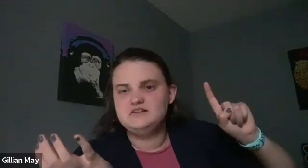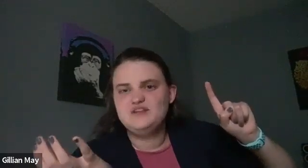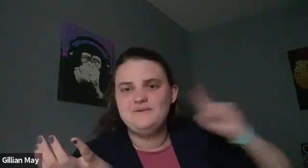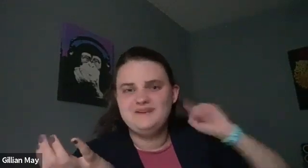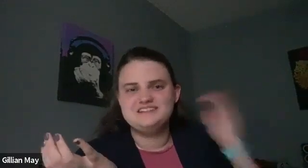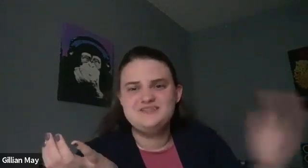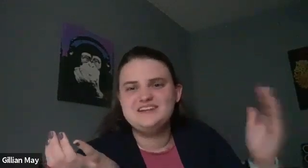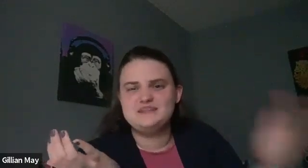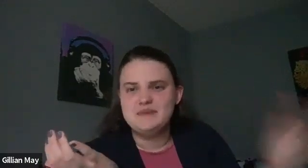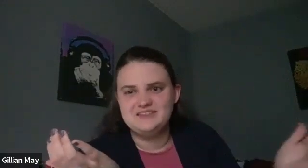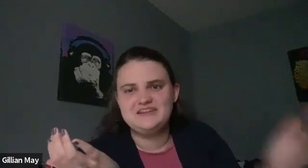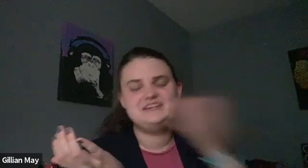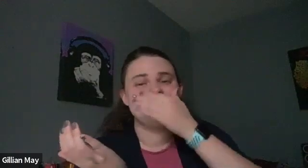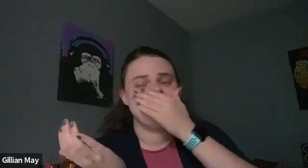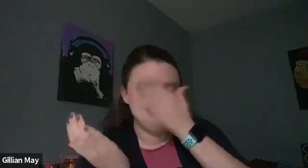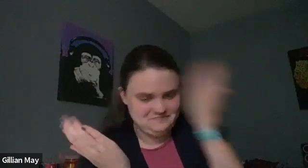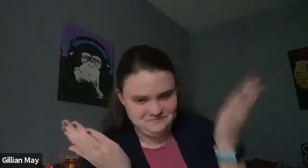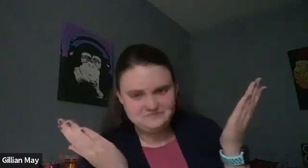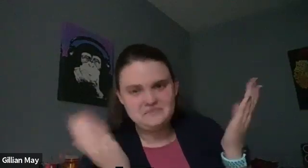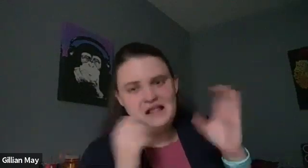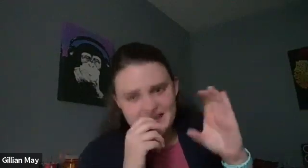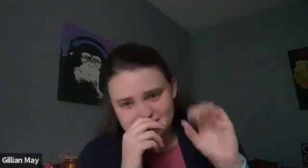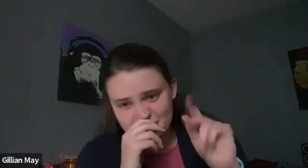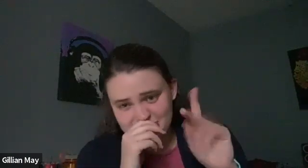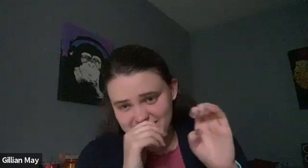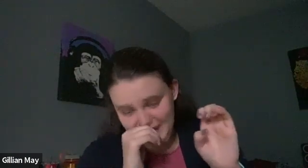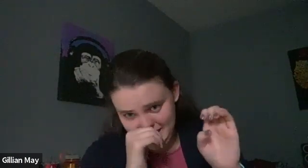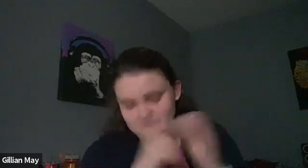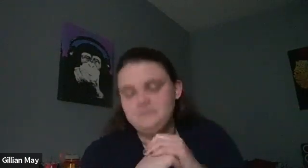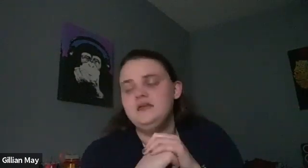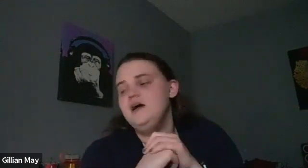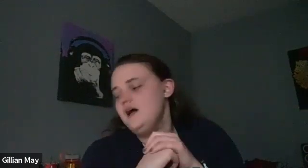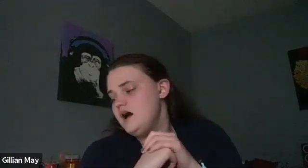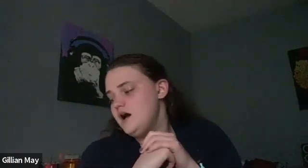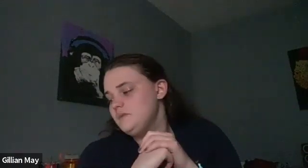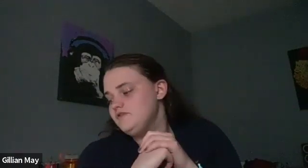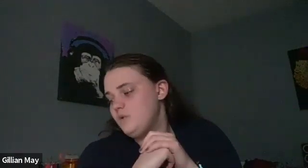thing, whereas another thing is a big thing. So I'm always like cake. For